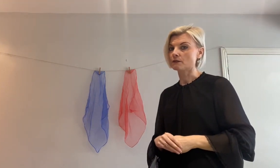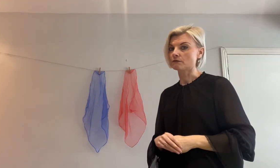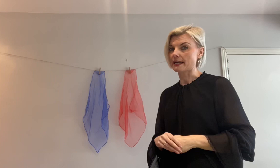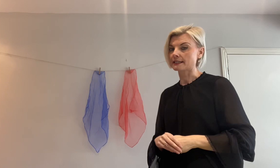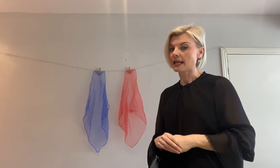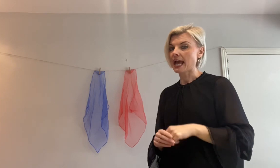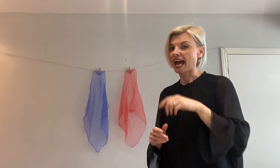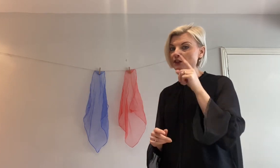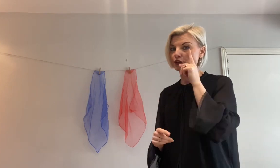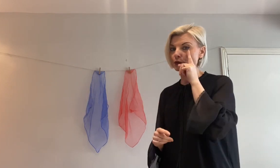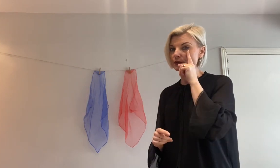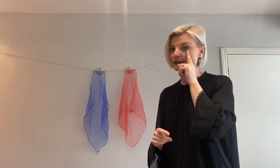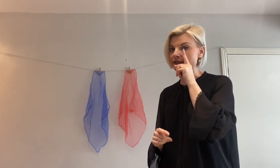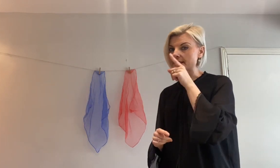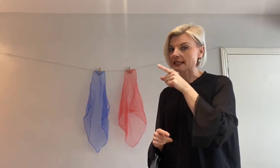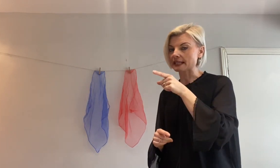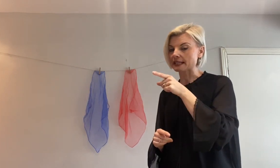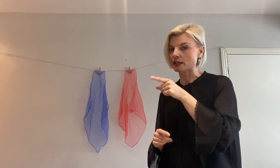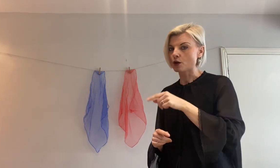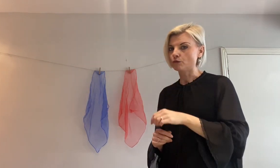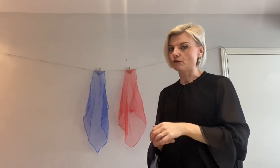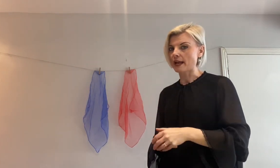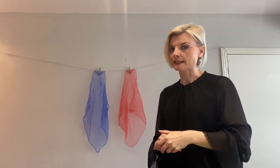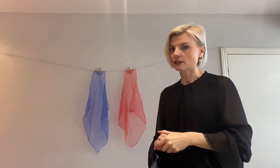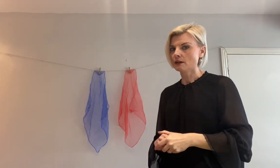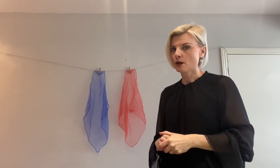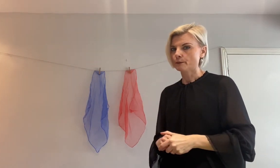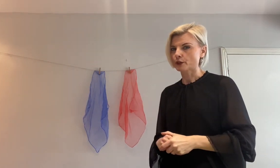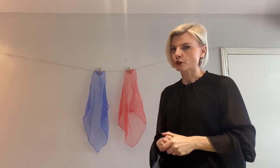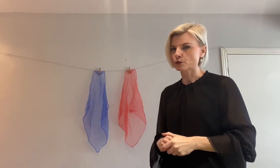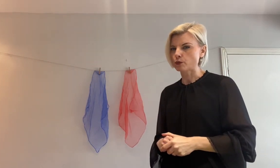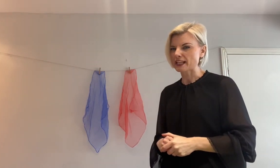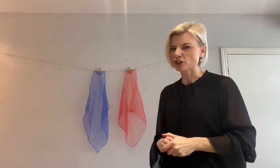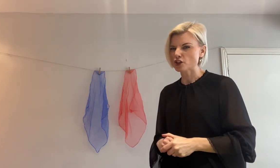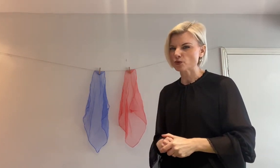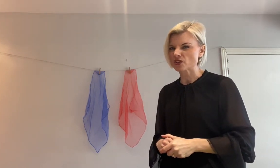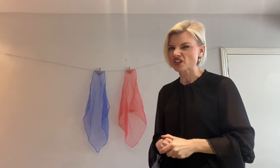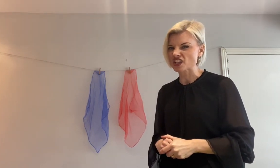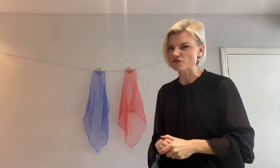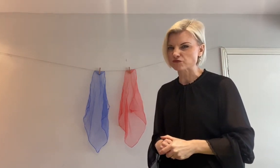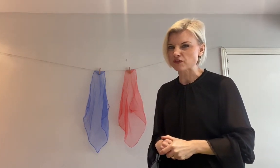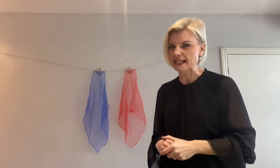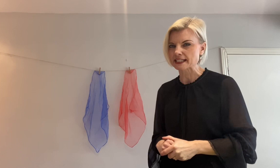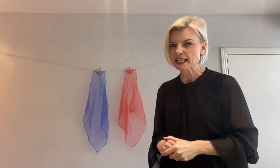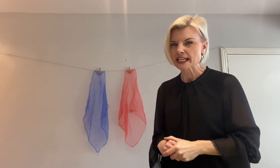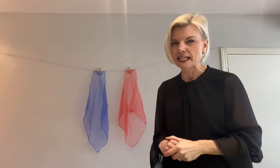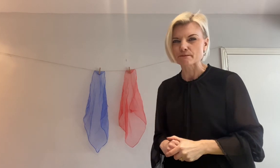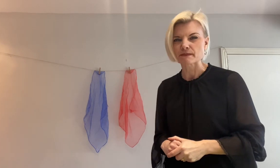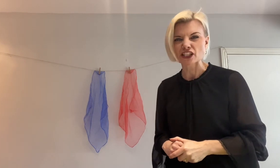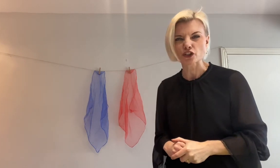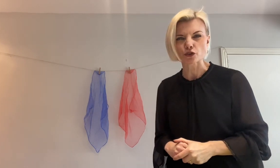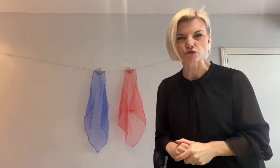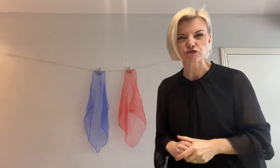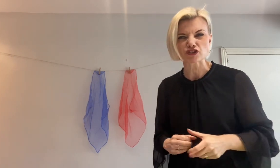red and you see red? Because when you see red, it makes you